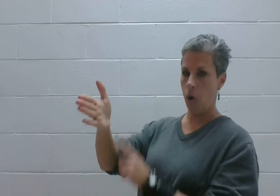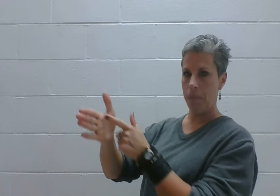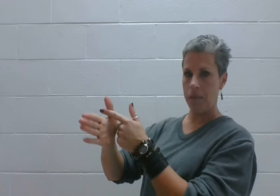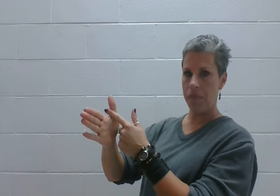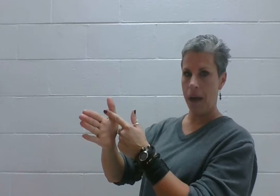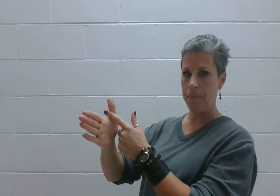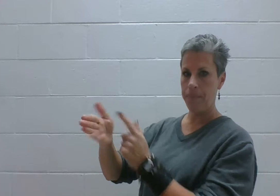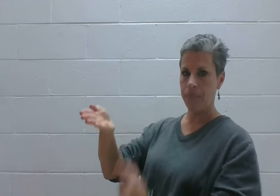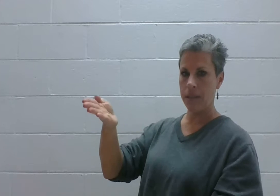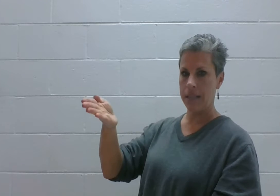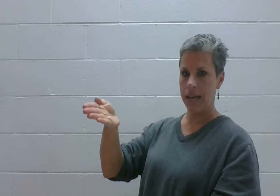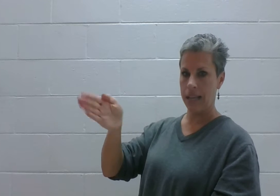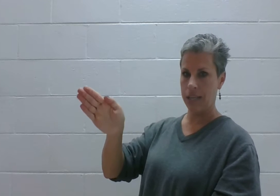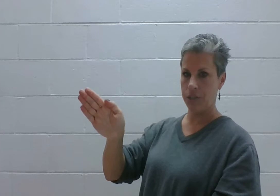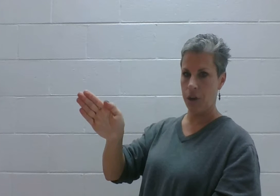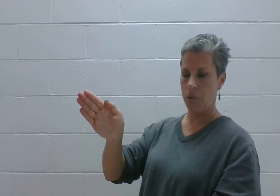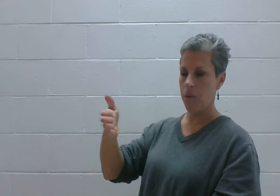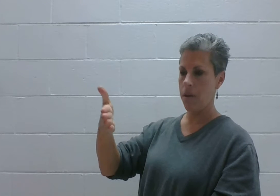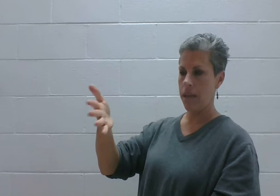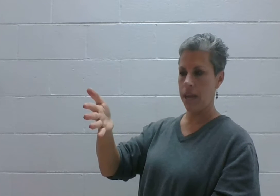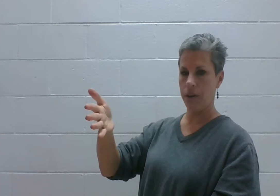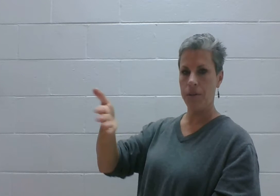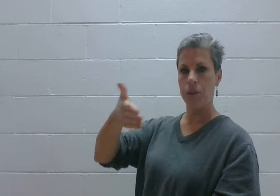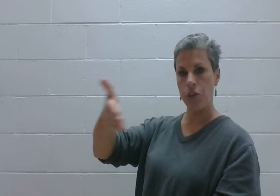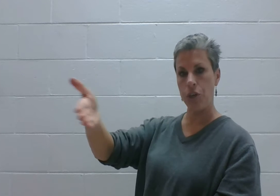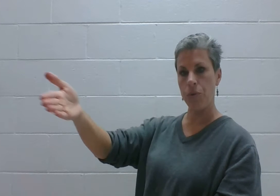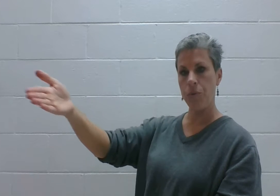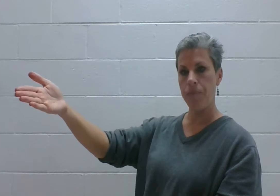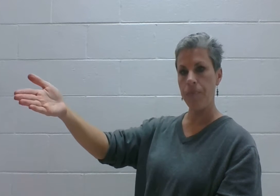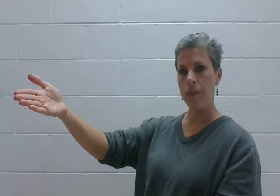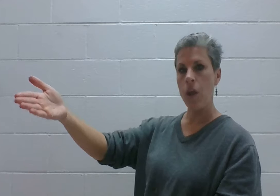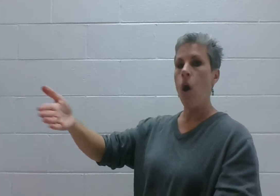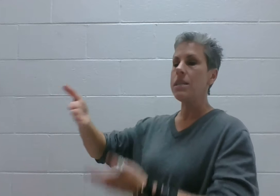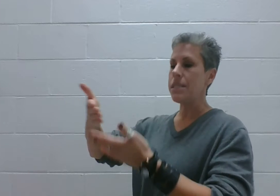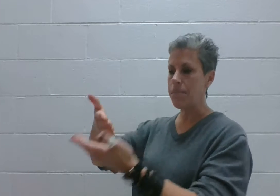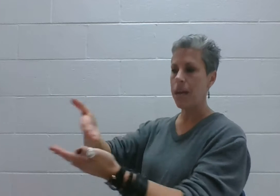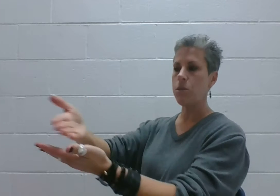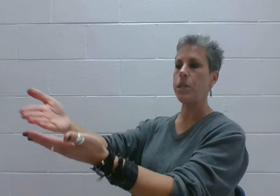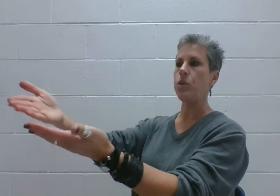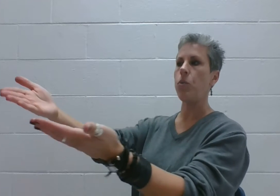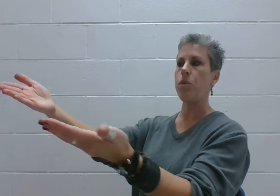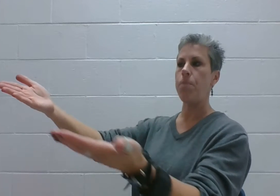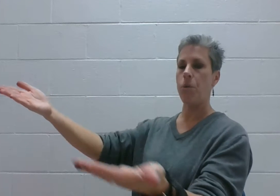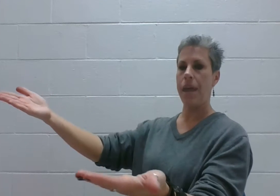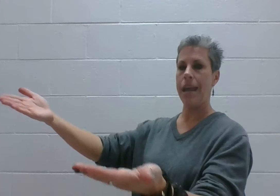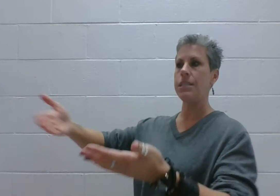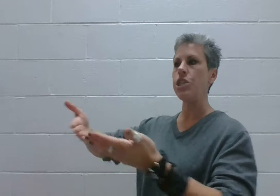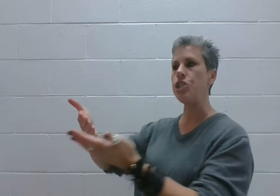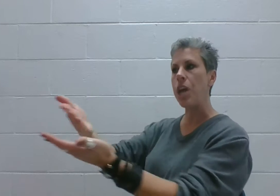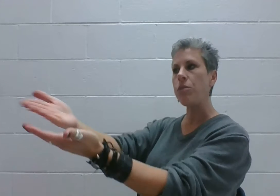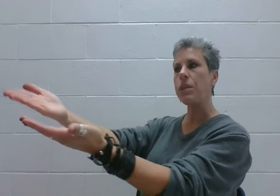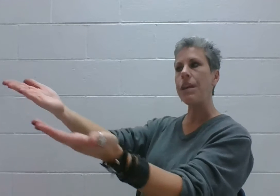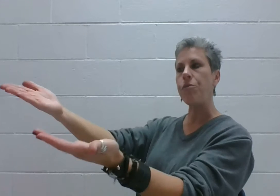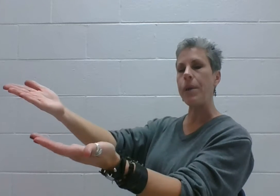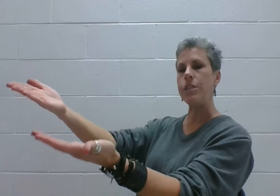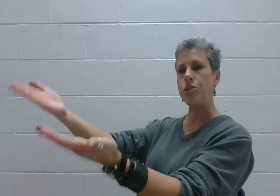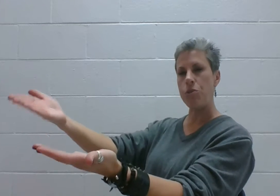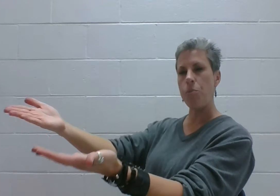open thumb, not like so here, you. Sometimes we do it with both hands, and generally if we do